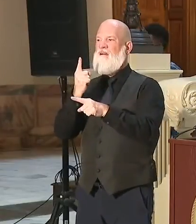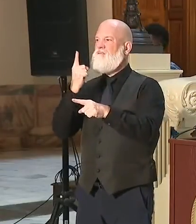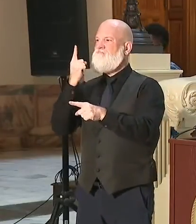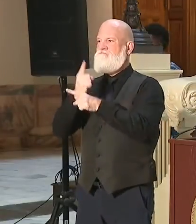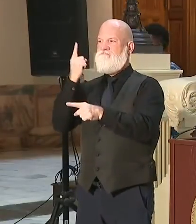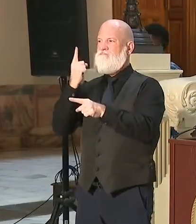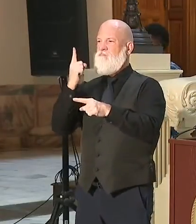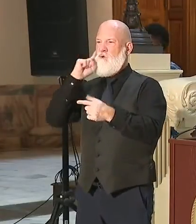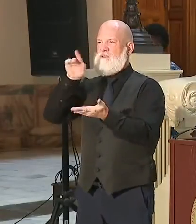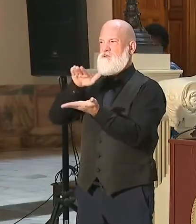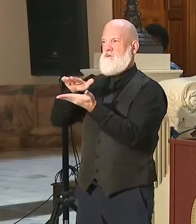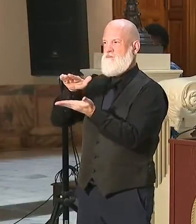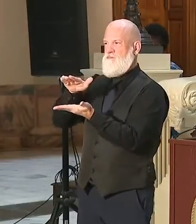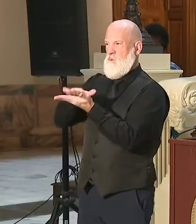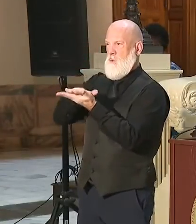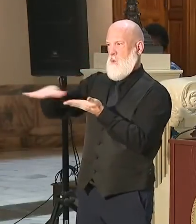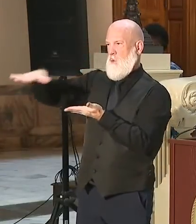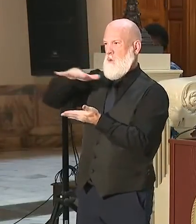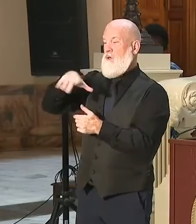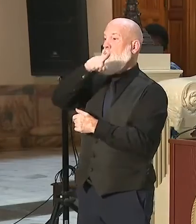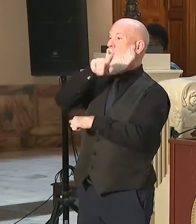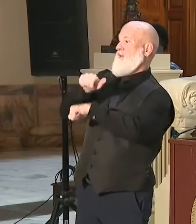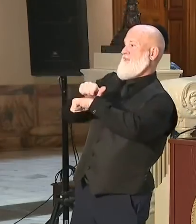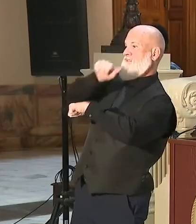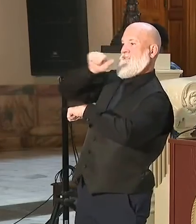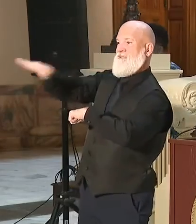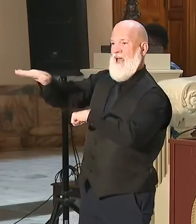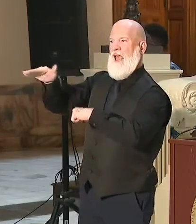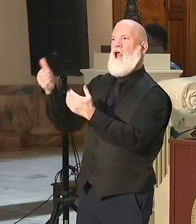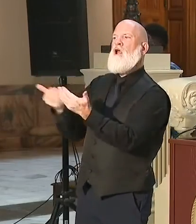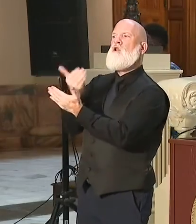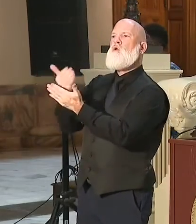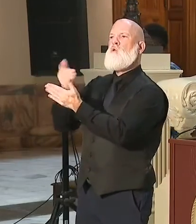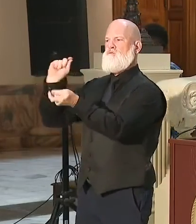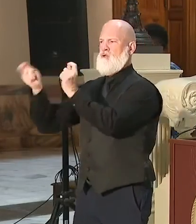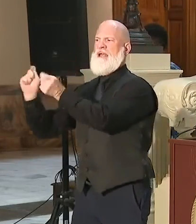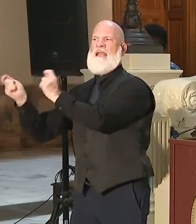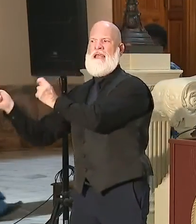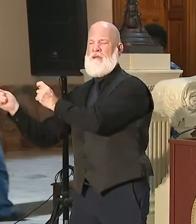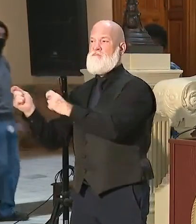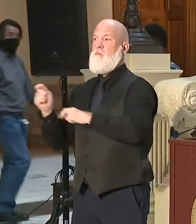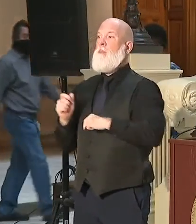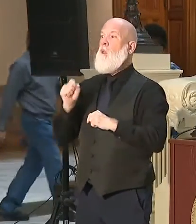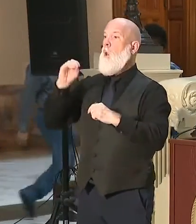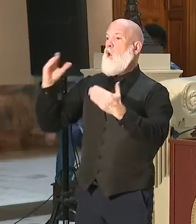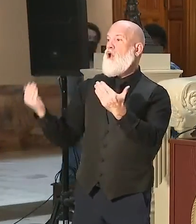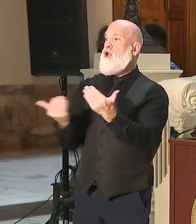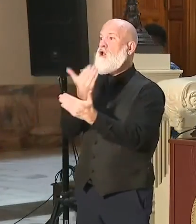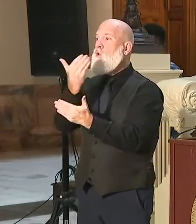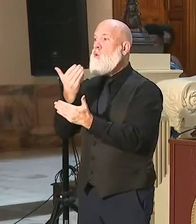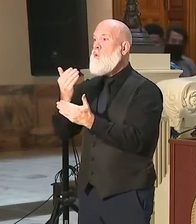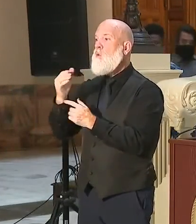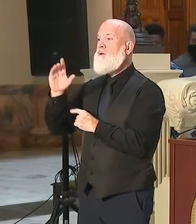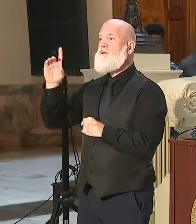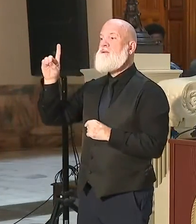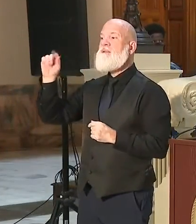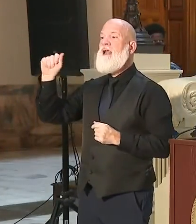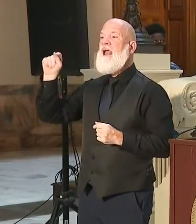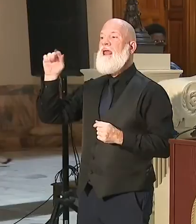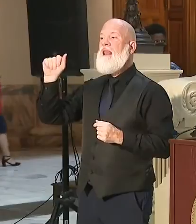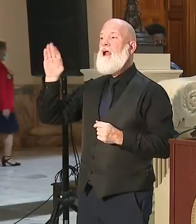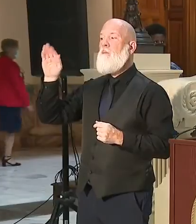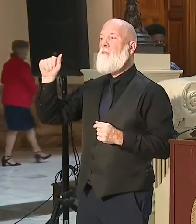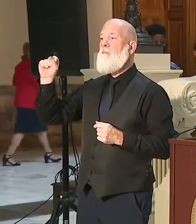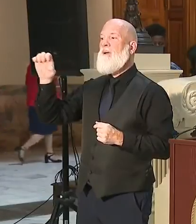okay, here's your new database. Now remember, you have a new universal database for your county, which means you have to burn